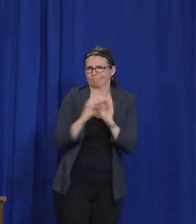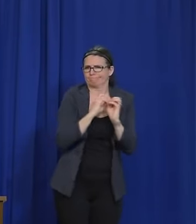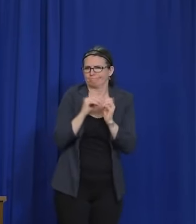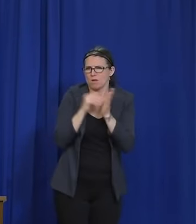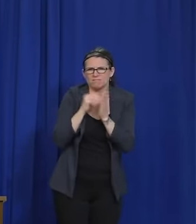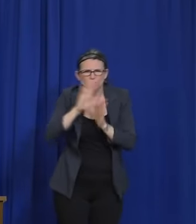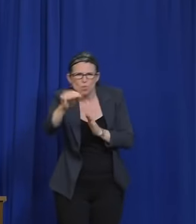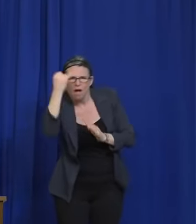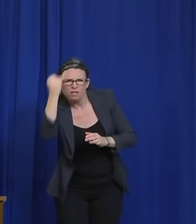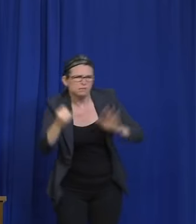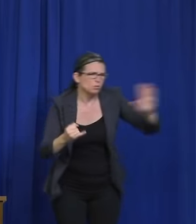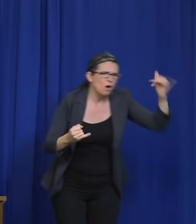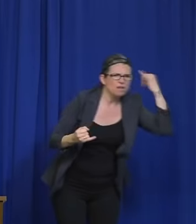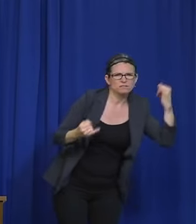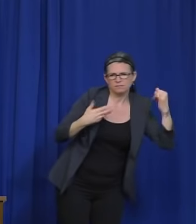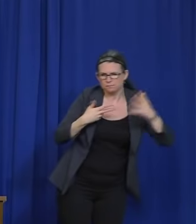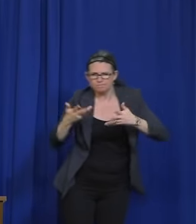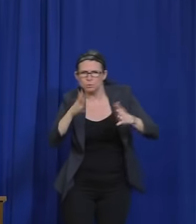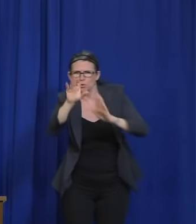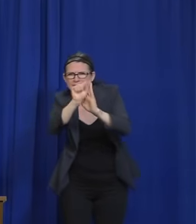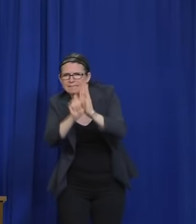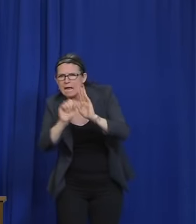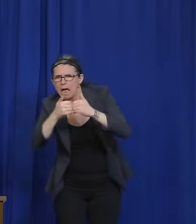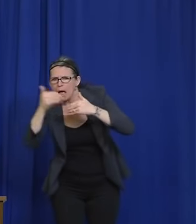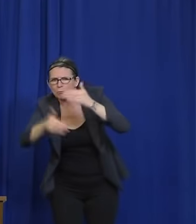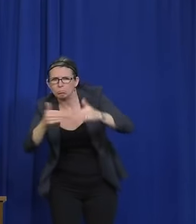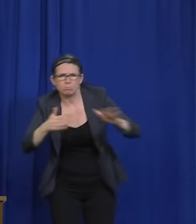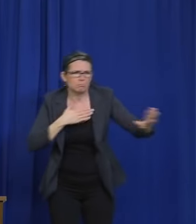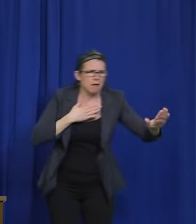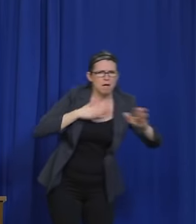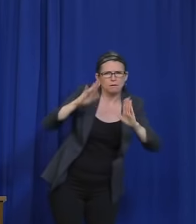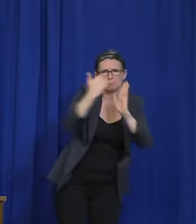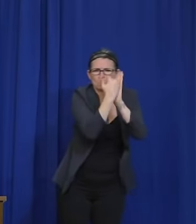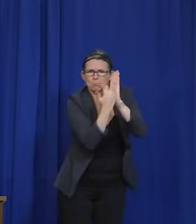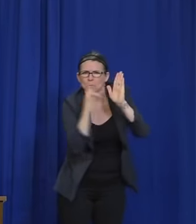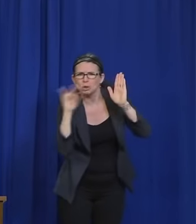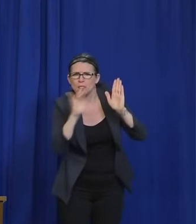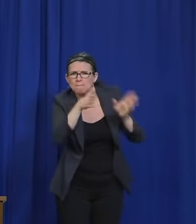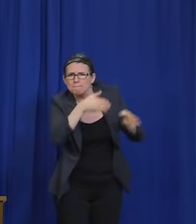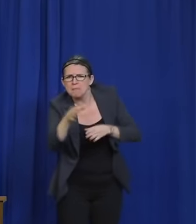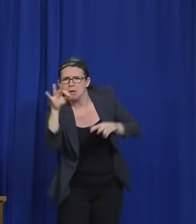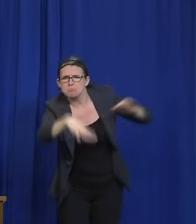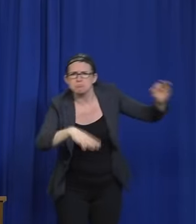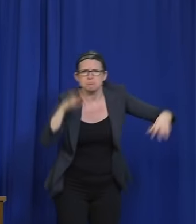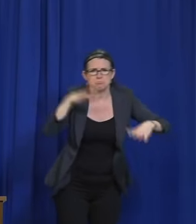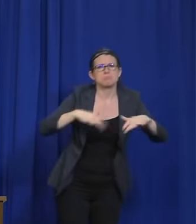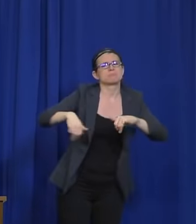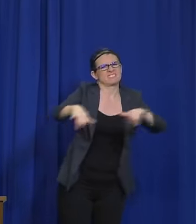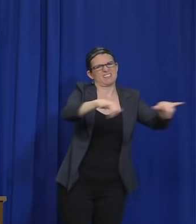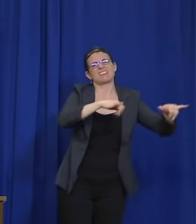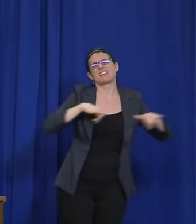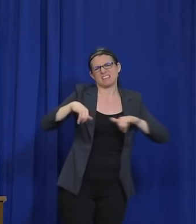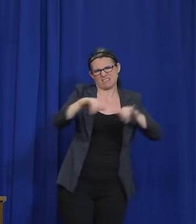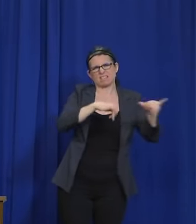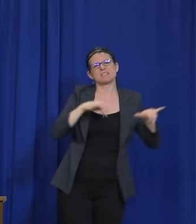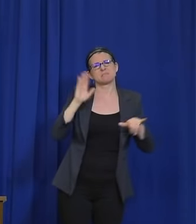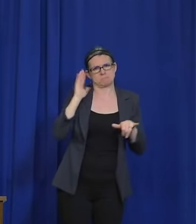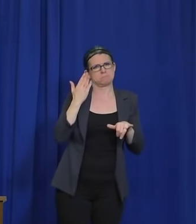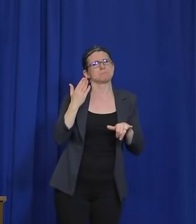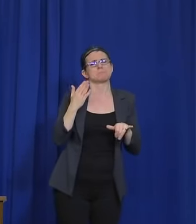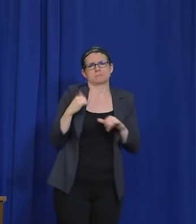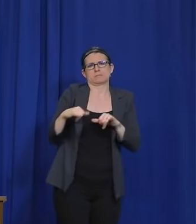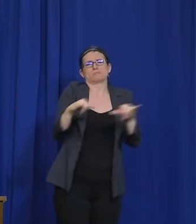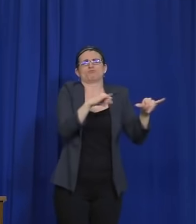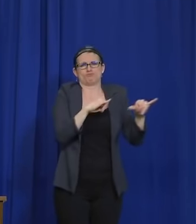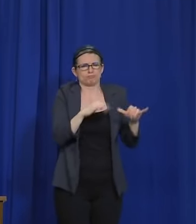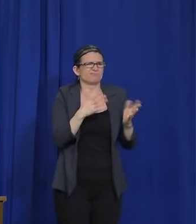in concert so that we'll have the same message across the northern New England states, the region. And